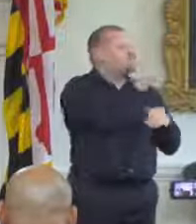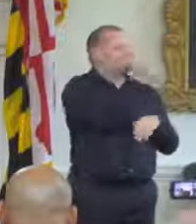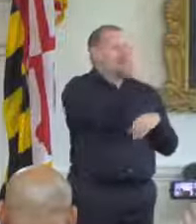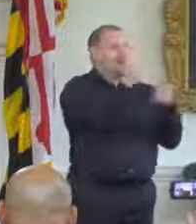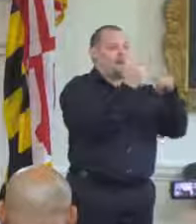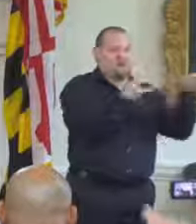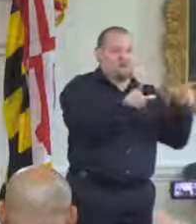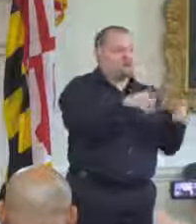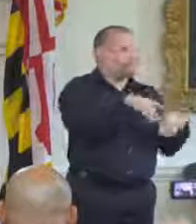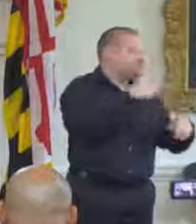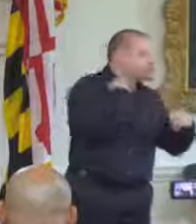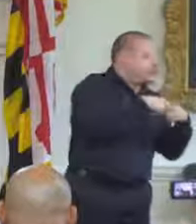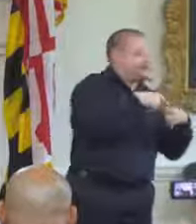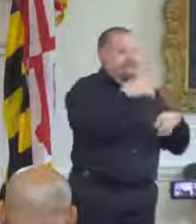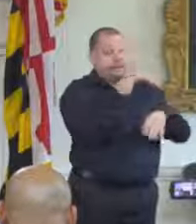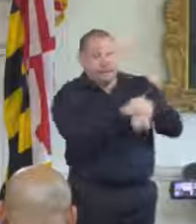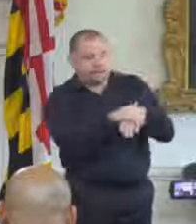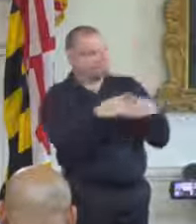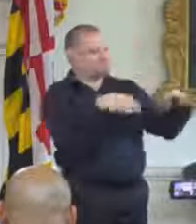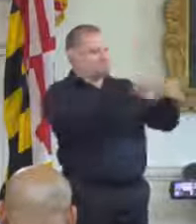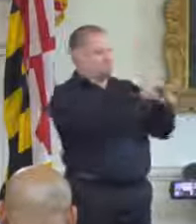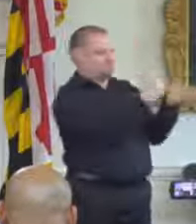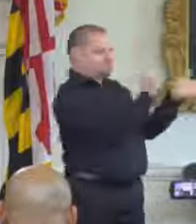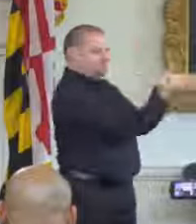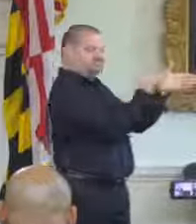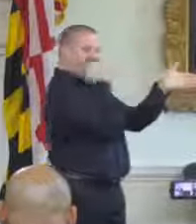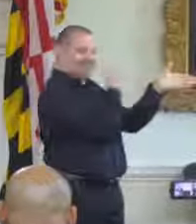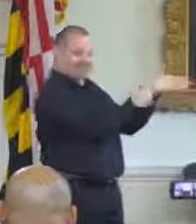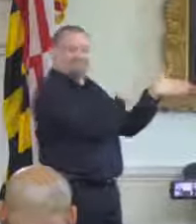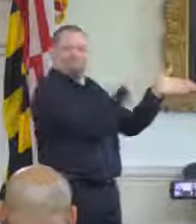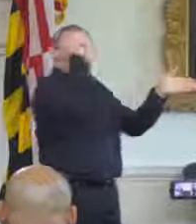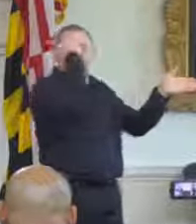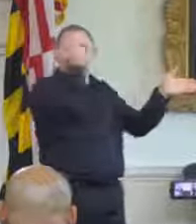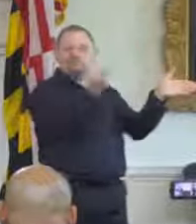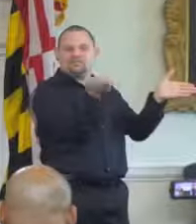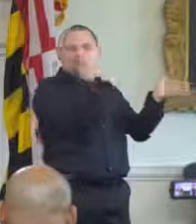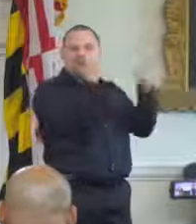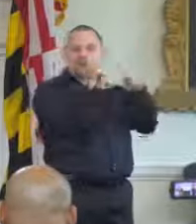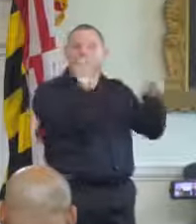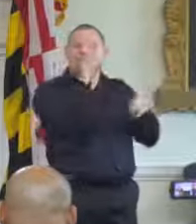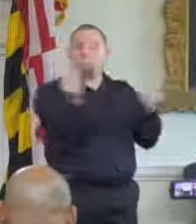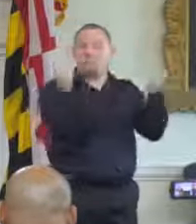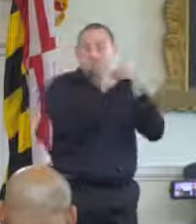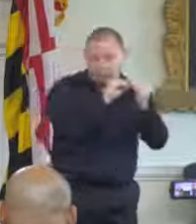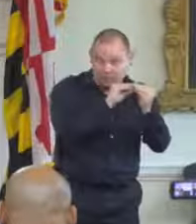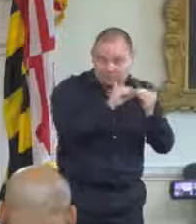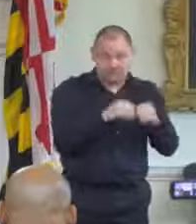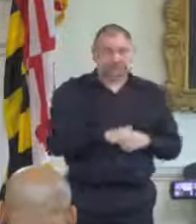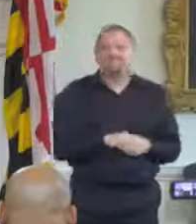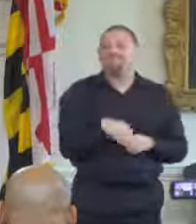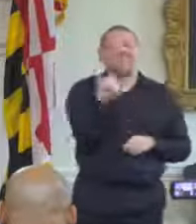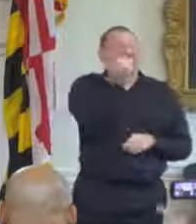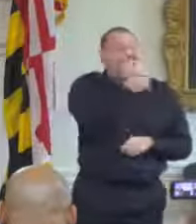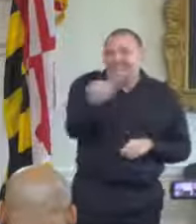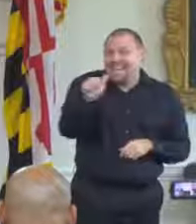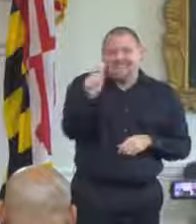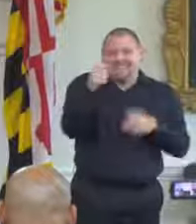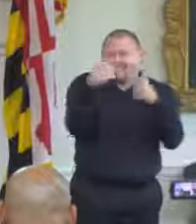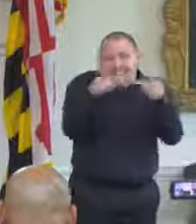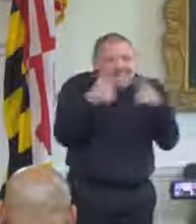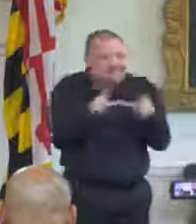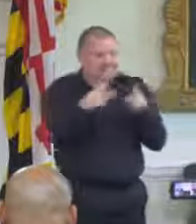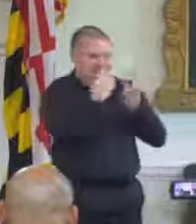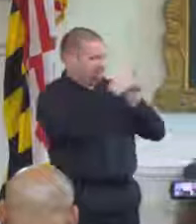on their high school diplomas signifying biliteracy skills. And American Sign Language,